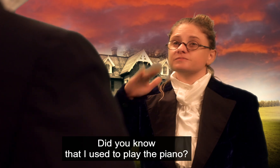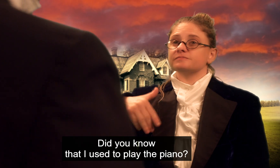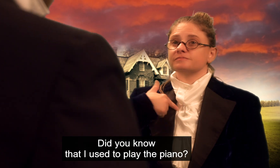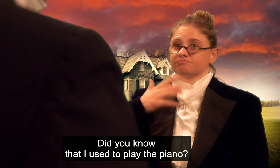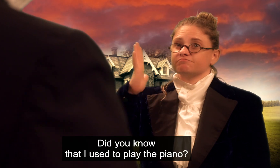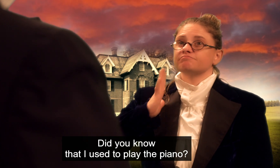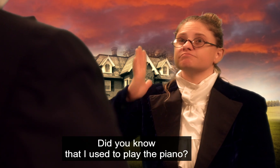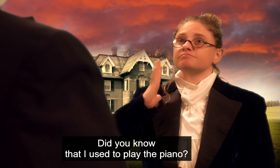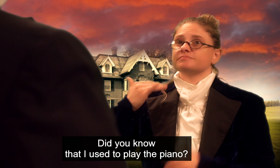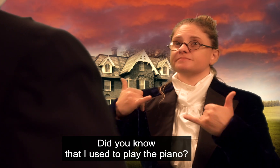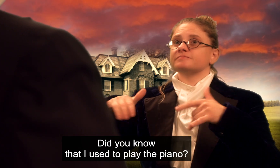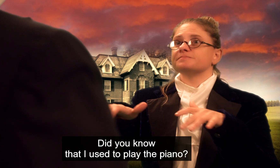you know that I used to play the piano?